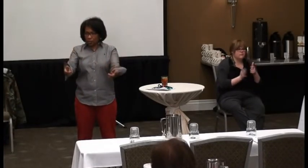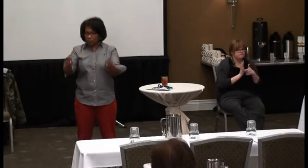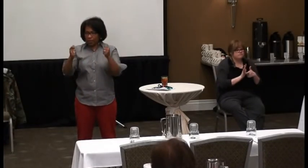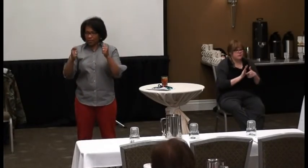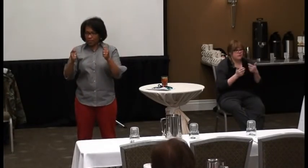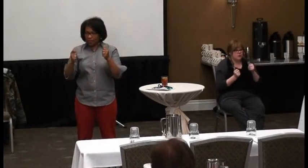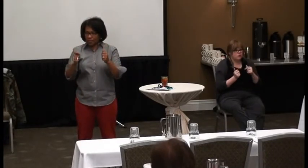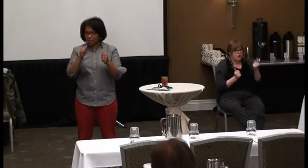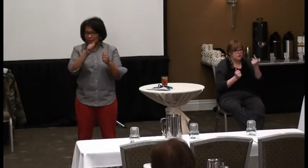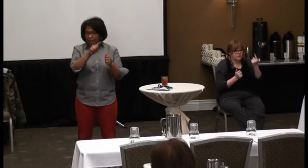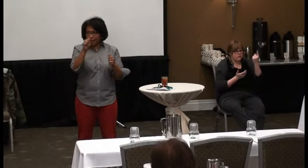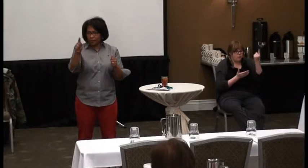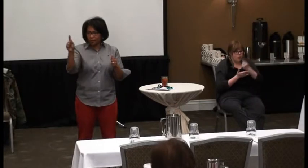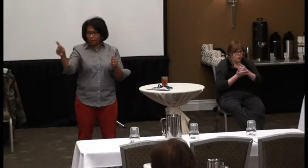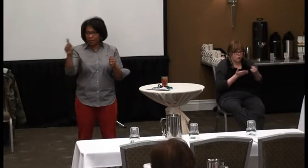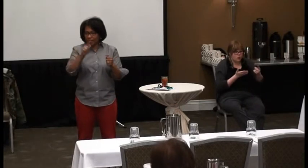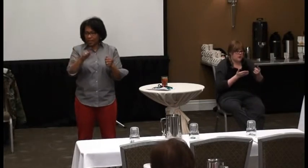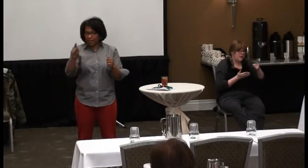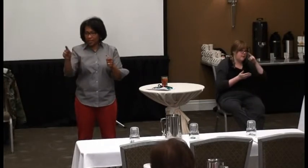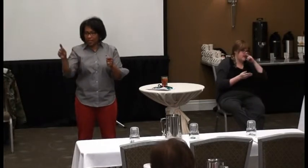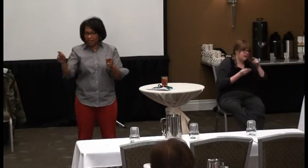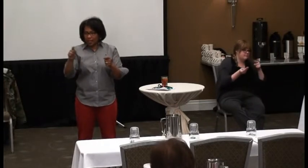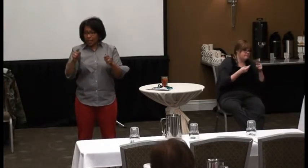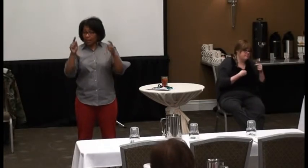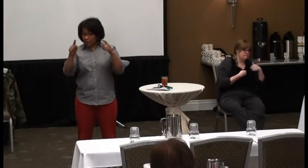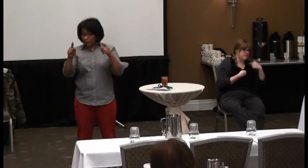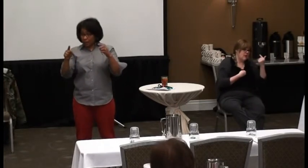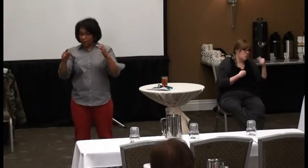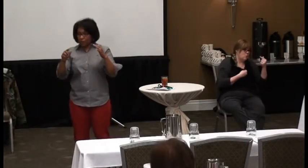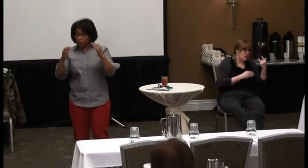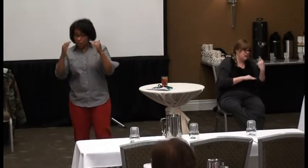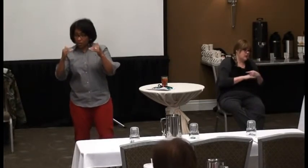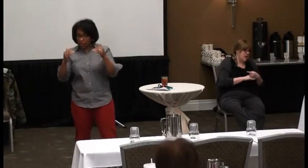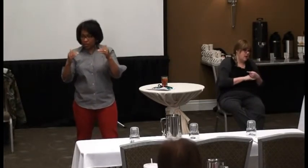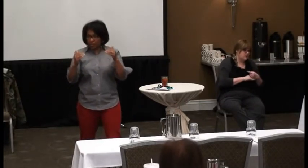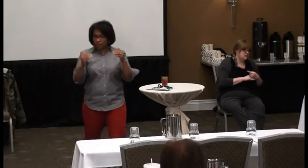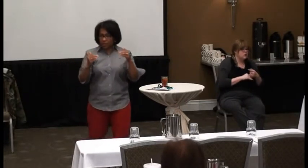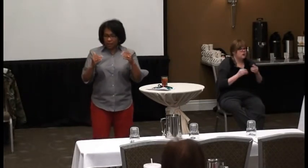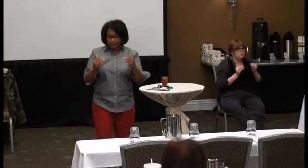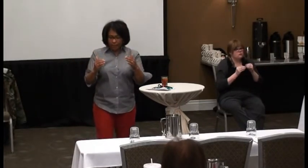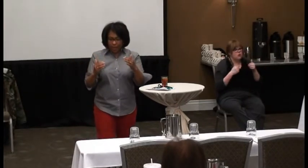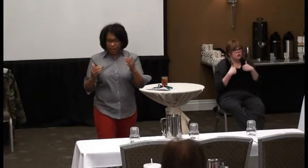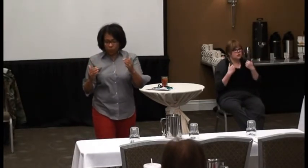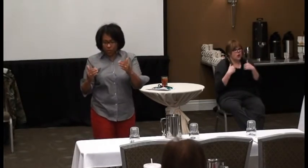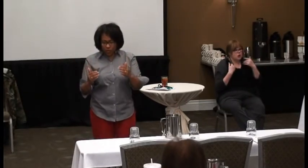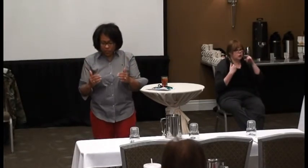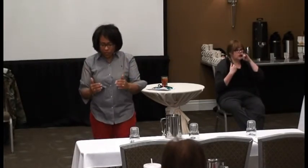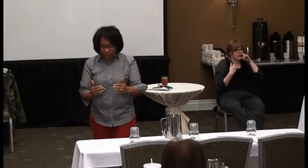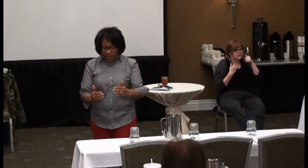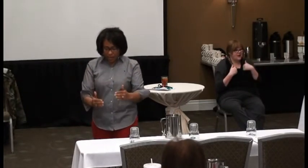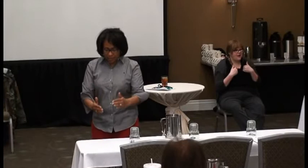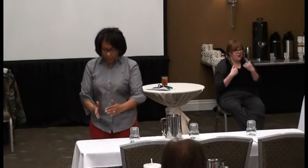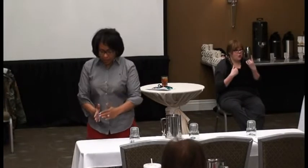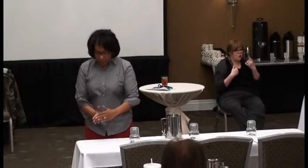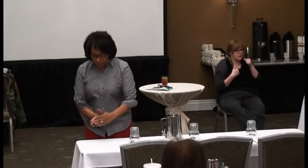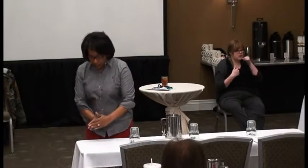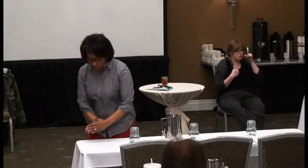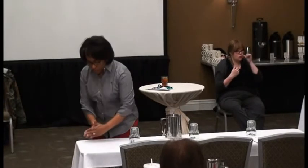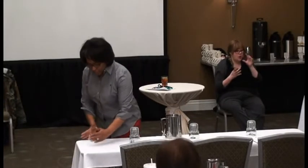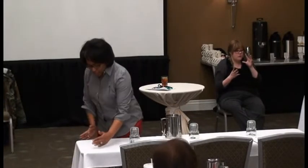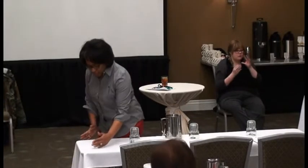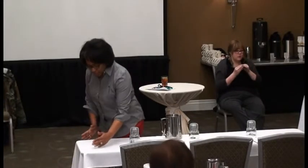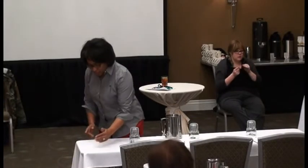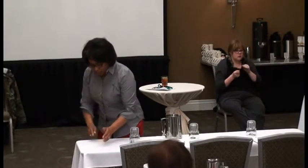so the kid brings it in and says, I got green days. And then for younger kids, I had one yesterday, and